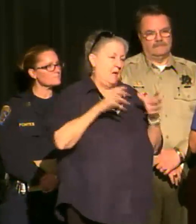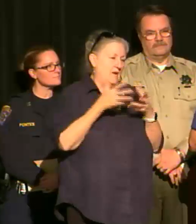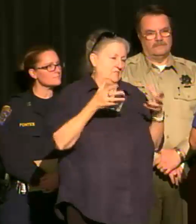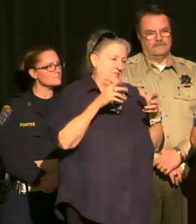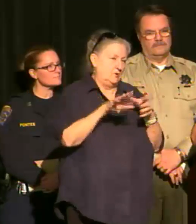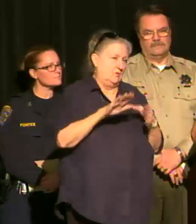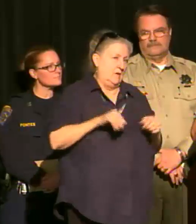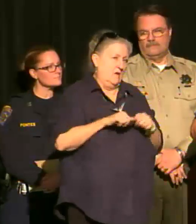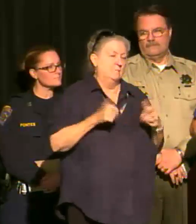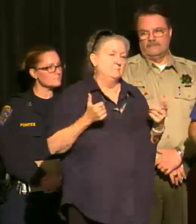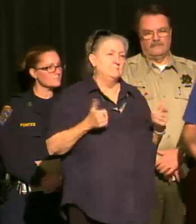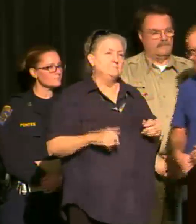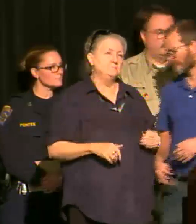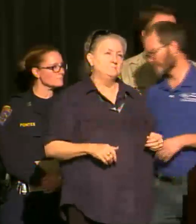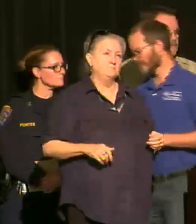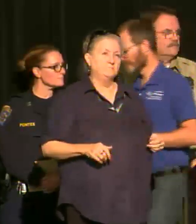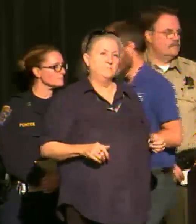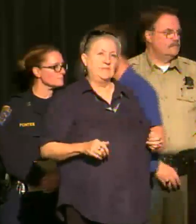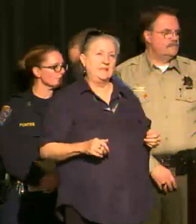area.